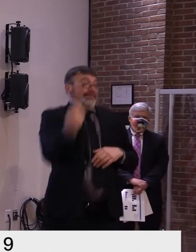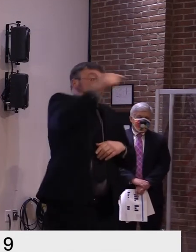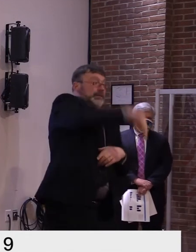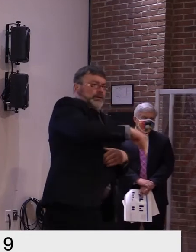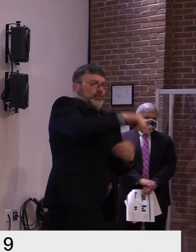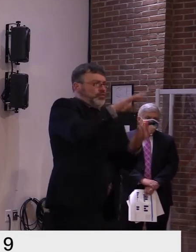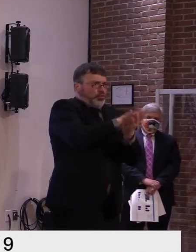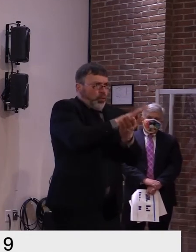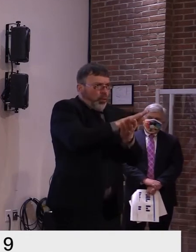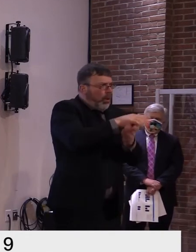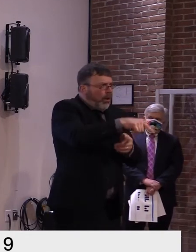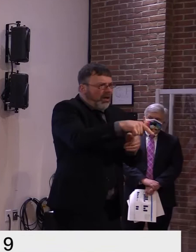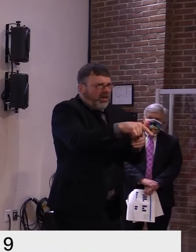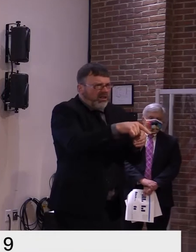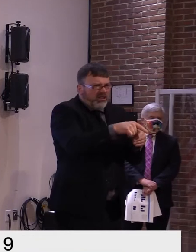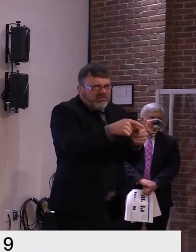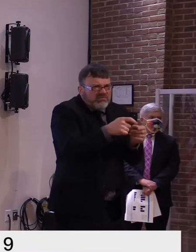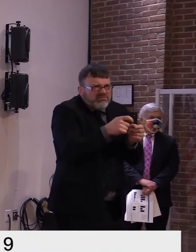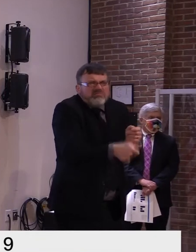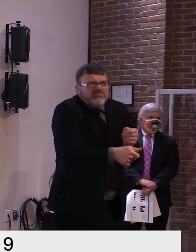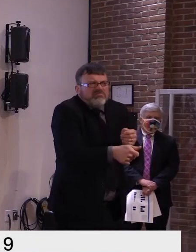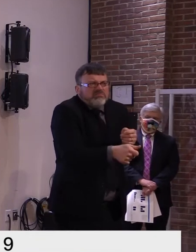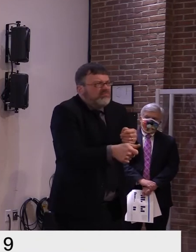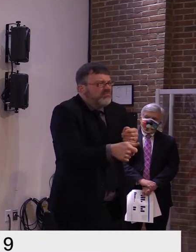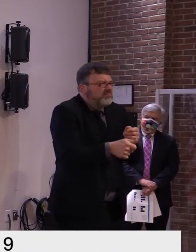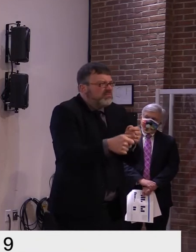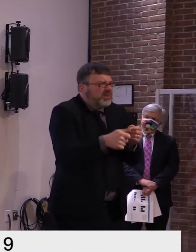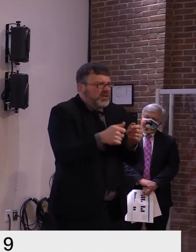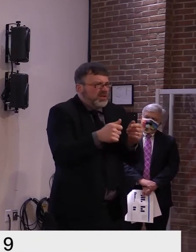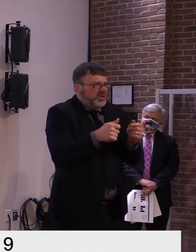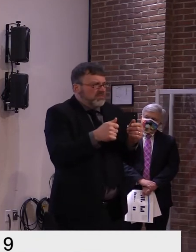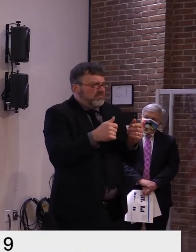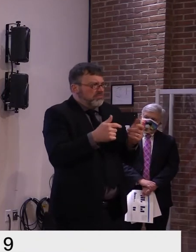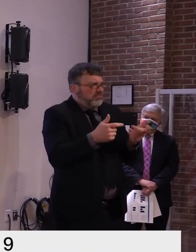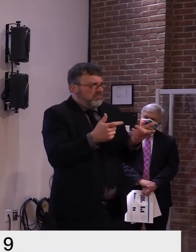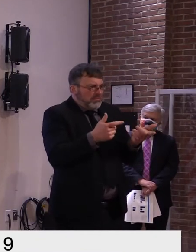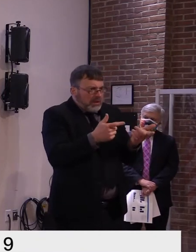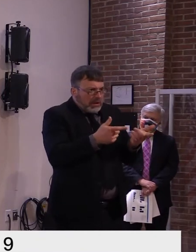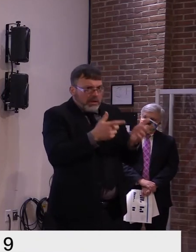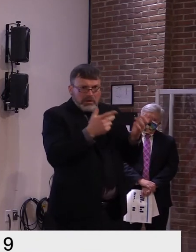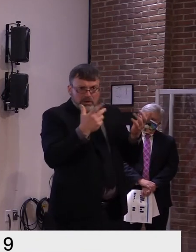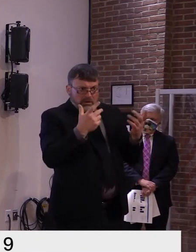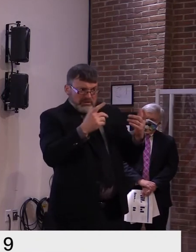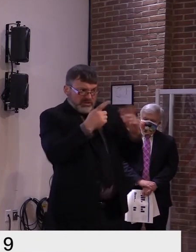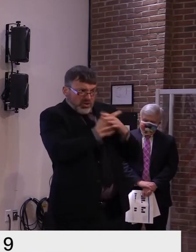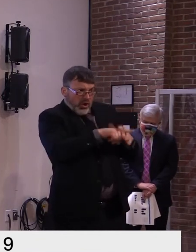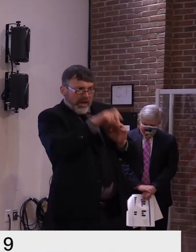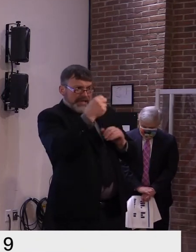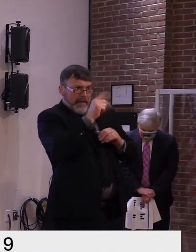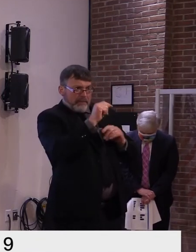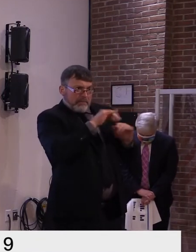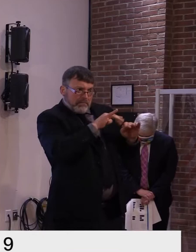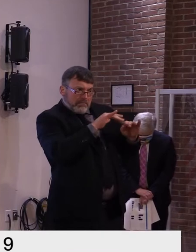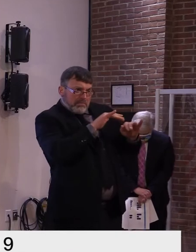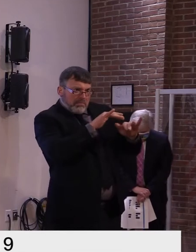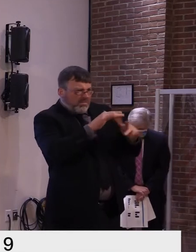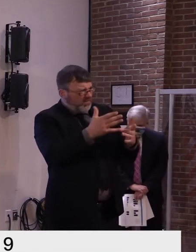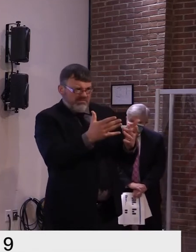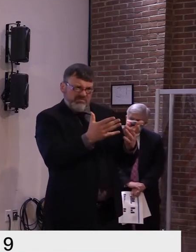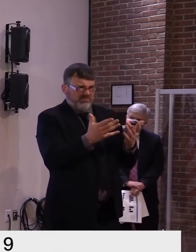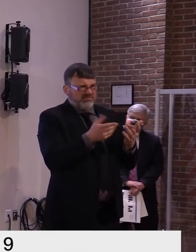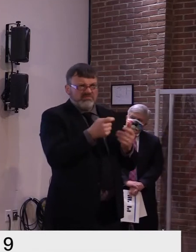us want to really reanalyze this whole situation. We've done very well for the entire first half of the school